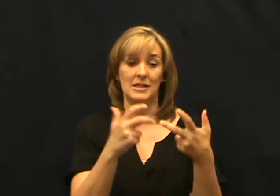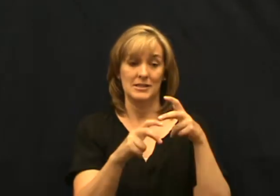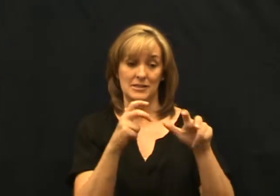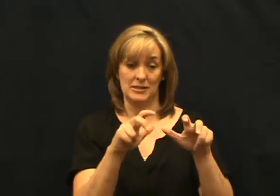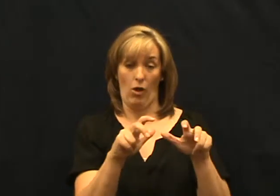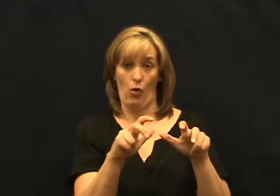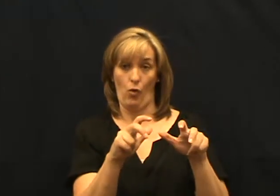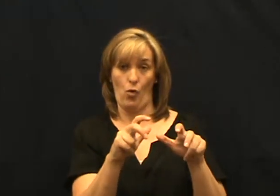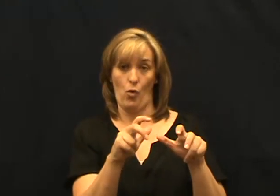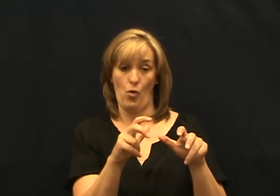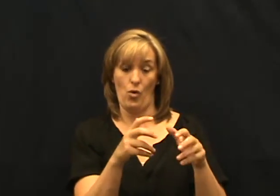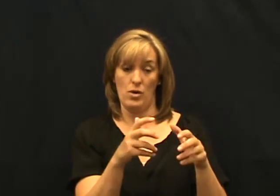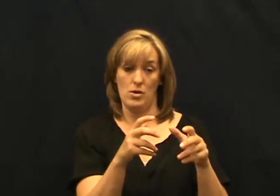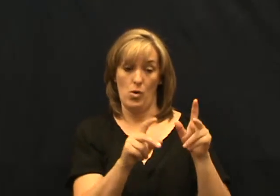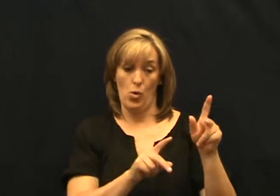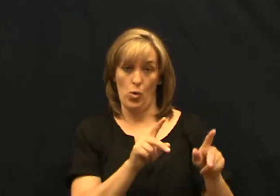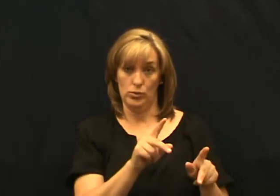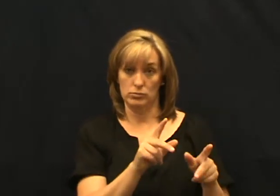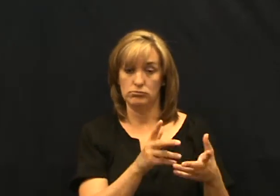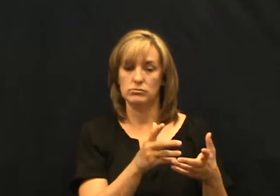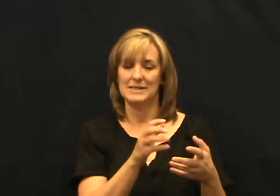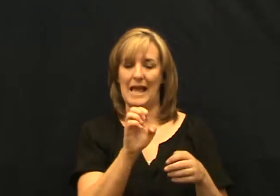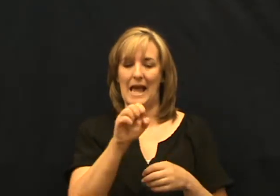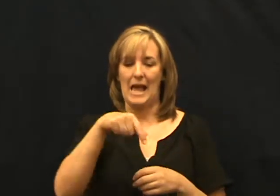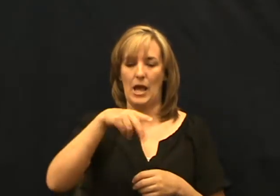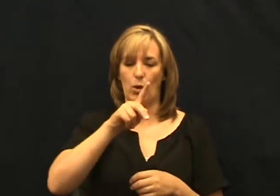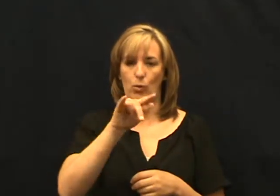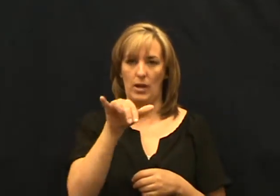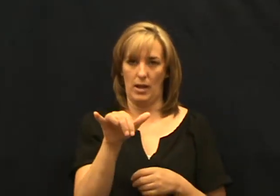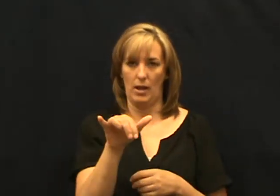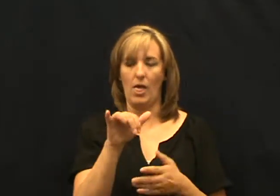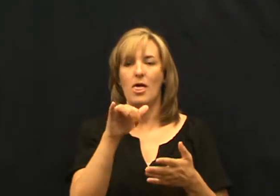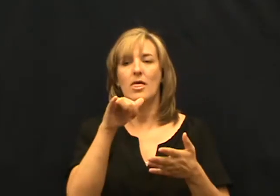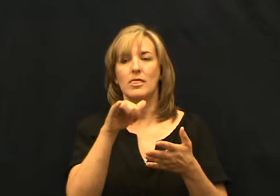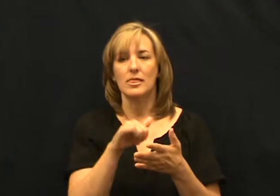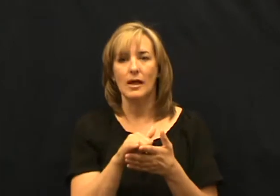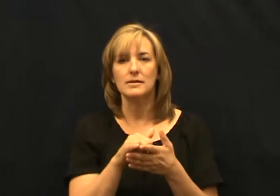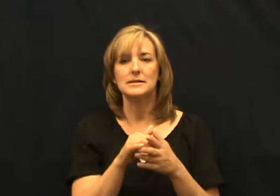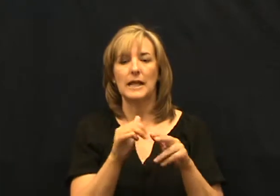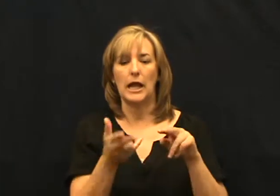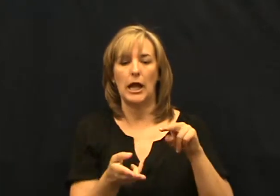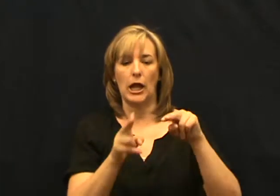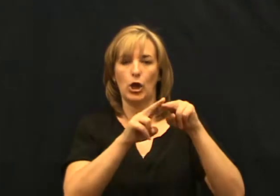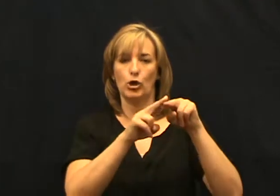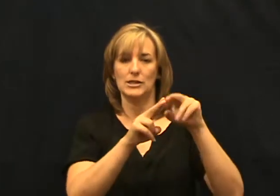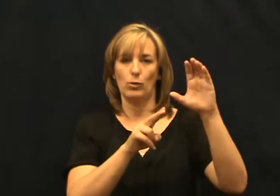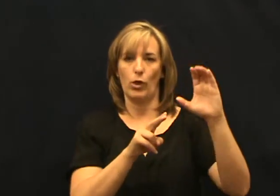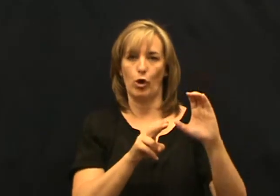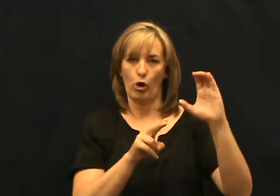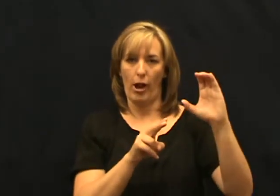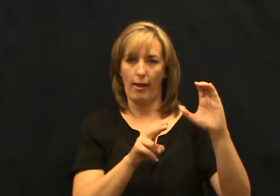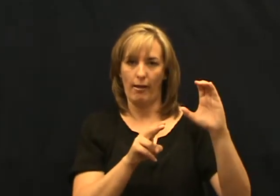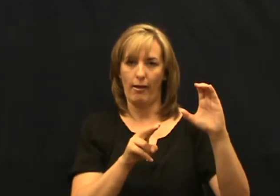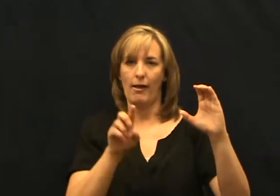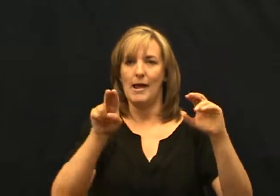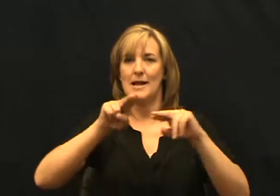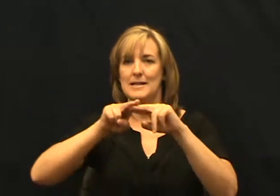is again increased with a credit and decreased with the debit because it's on the right-hand side of the accounting equation.